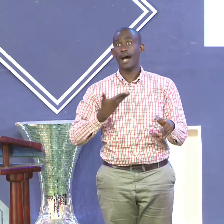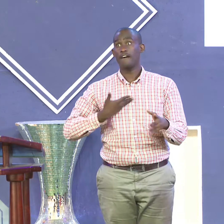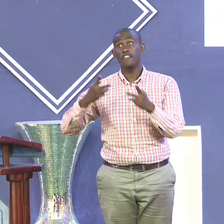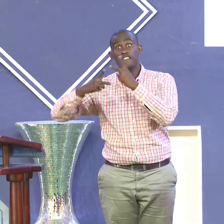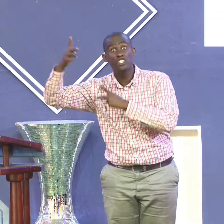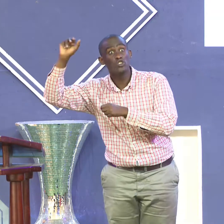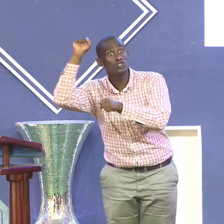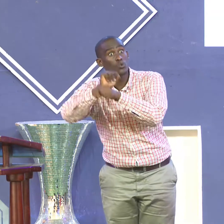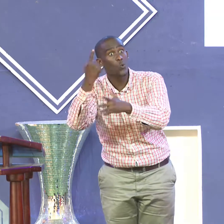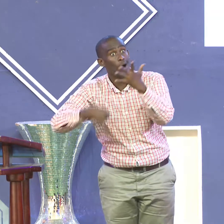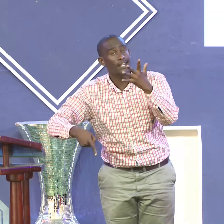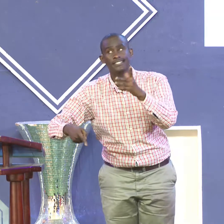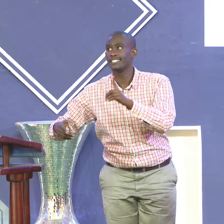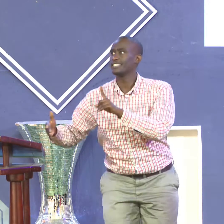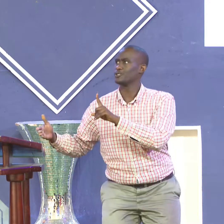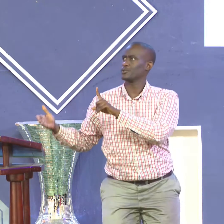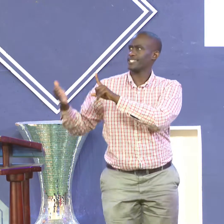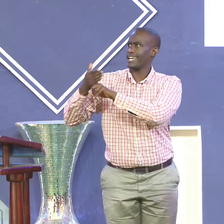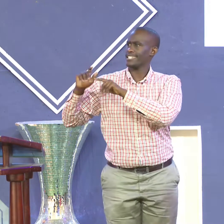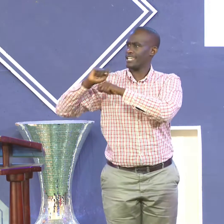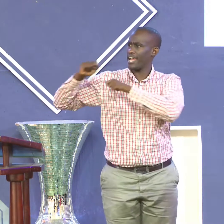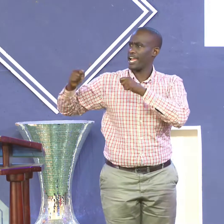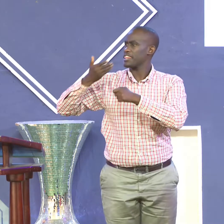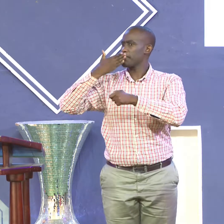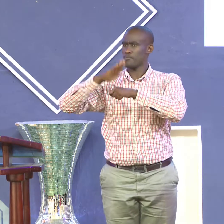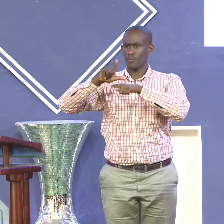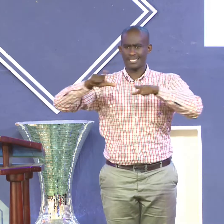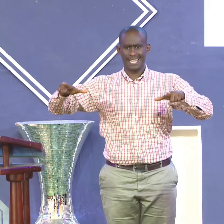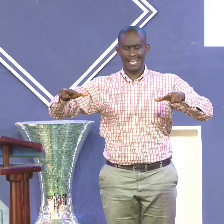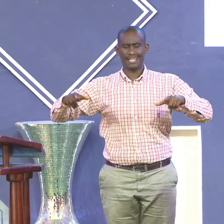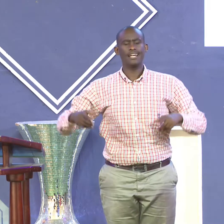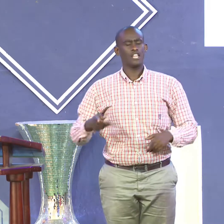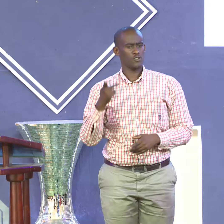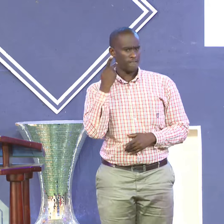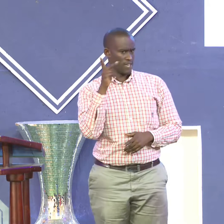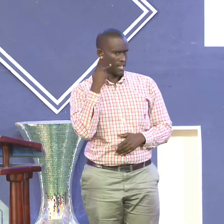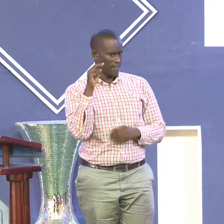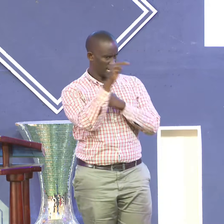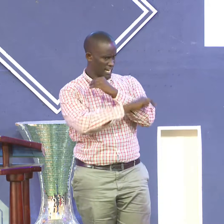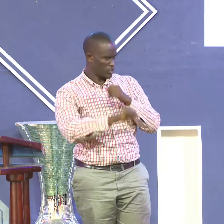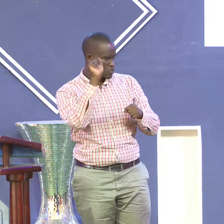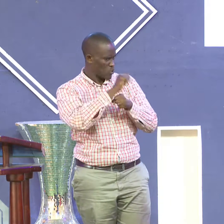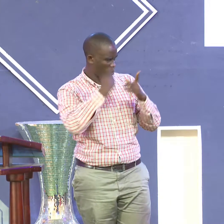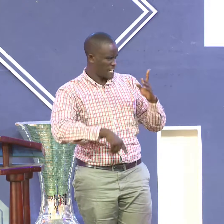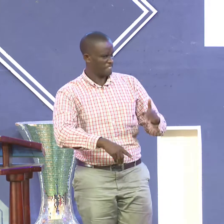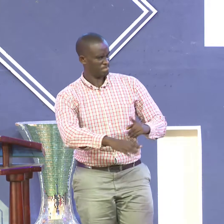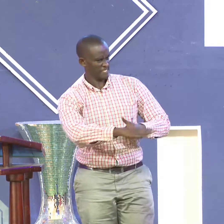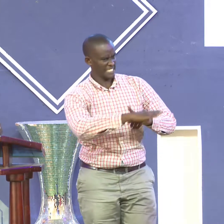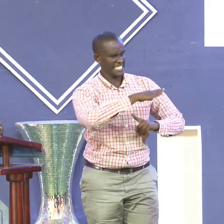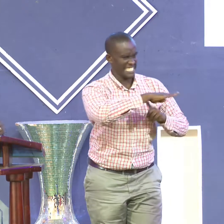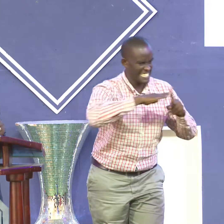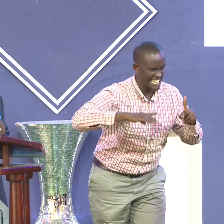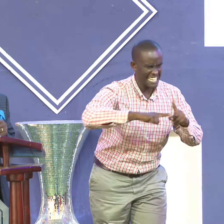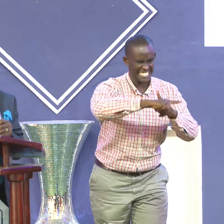Remember, we have a vision to inherit the promised land. But this nation or this spirit